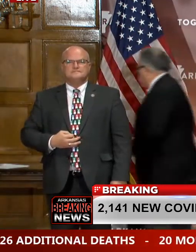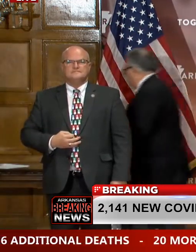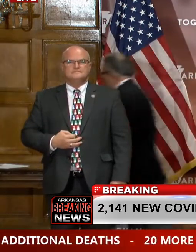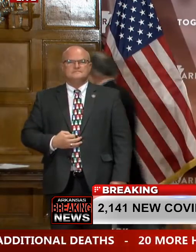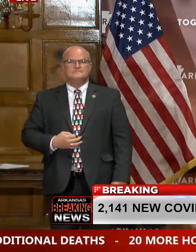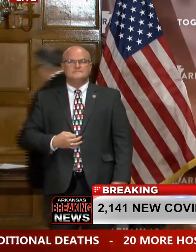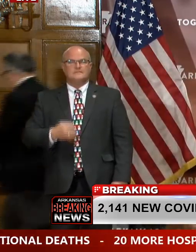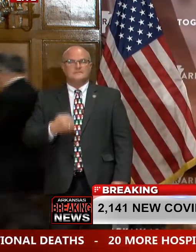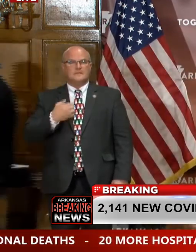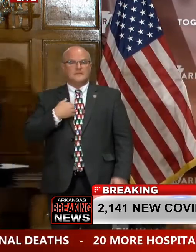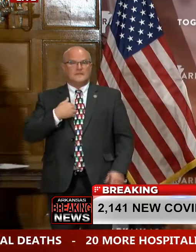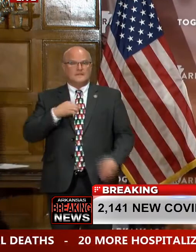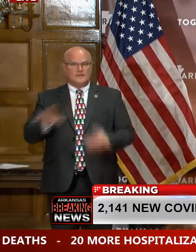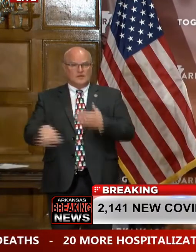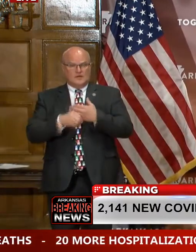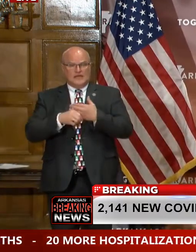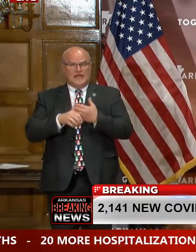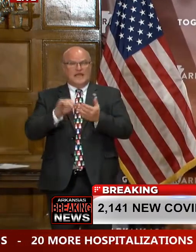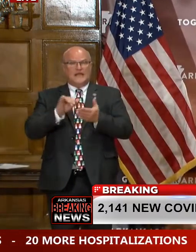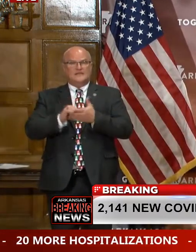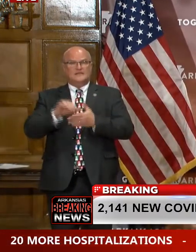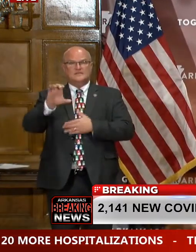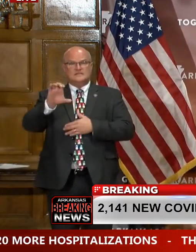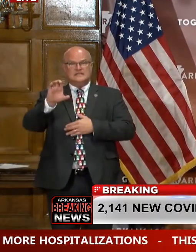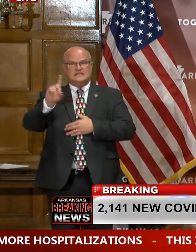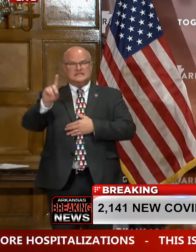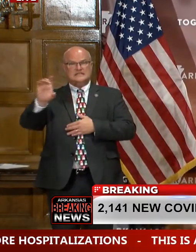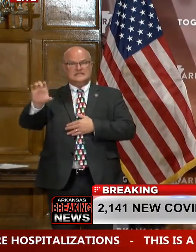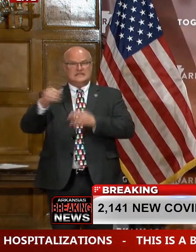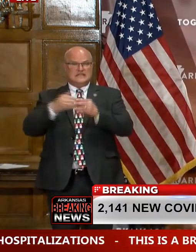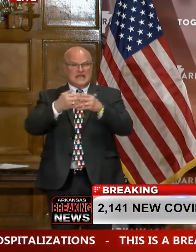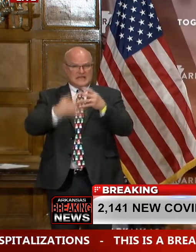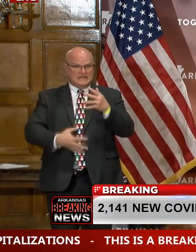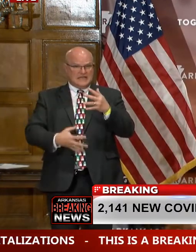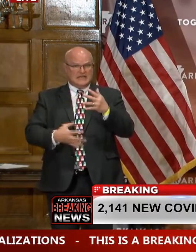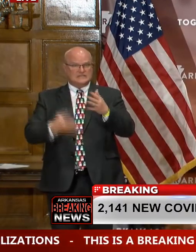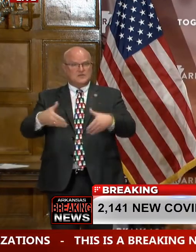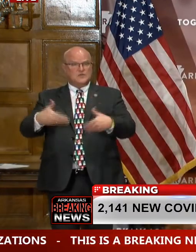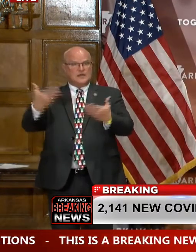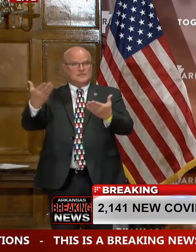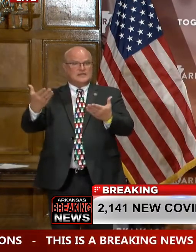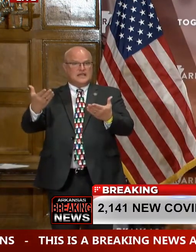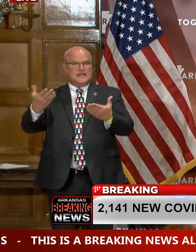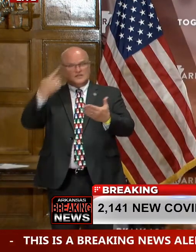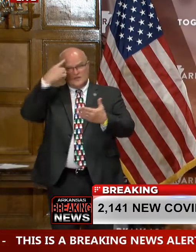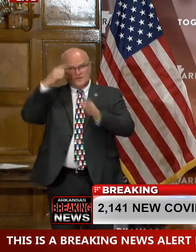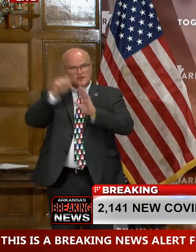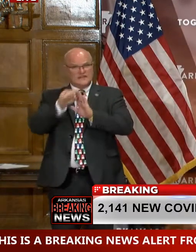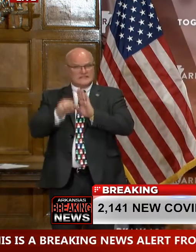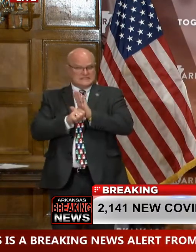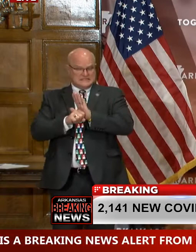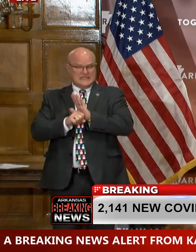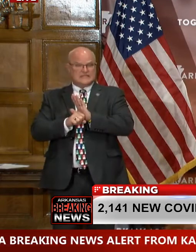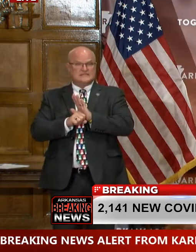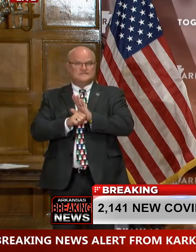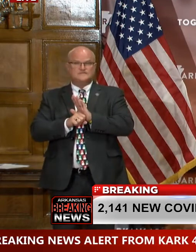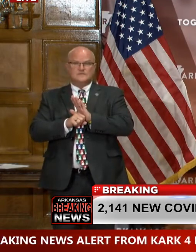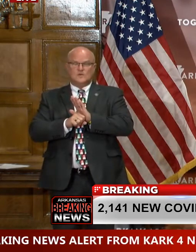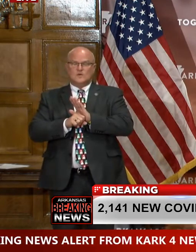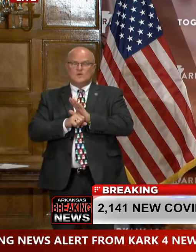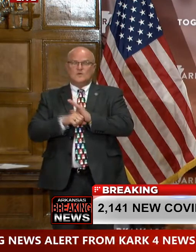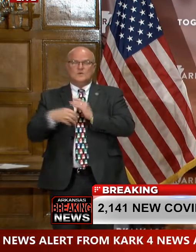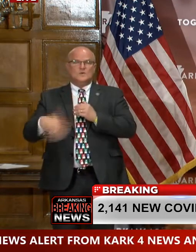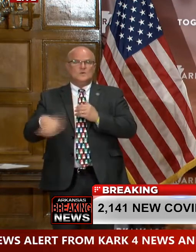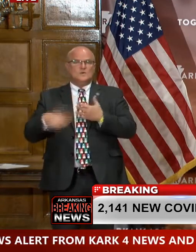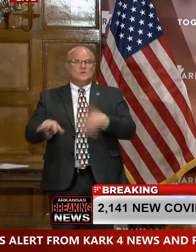And I would just add that those CDC guidelines and recommendations to the states are very